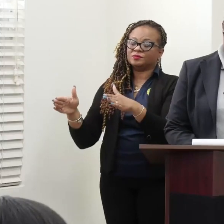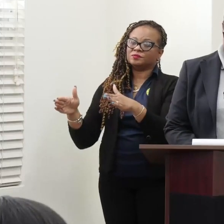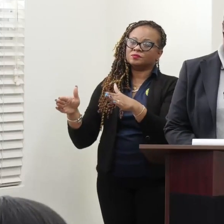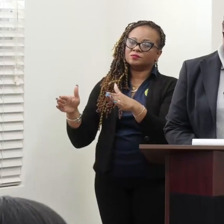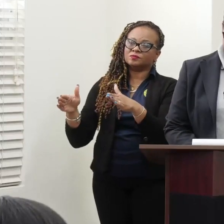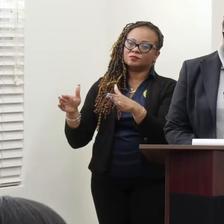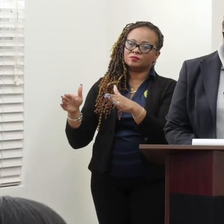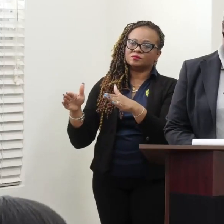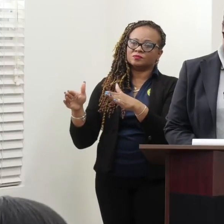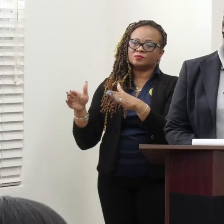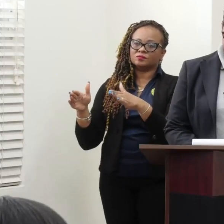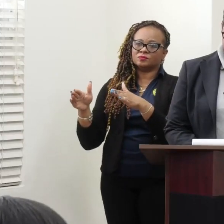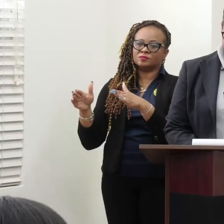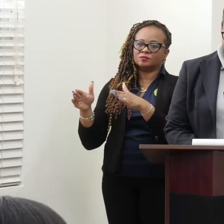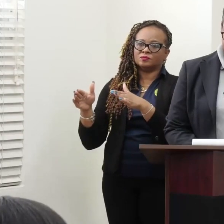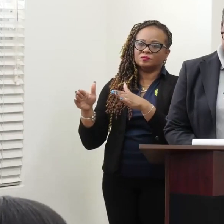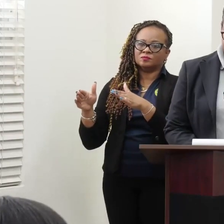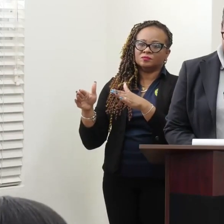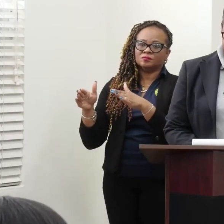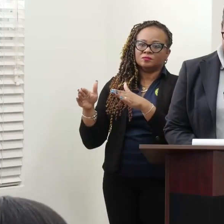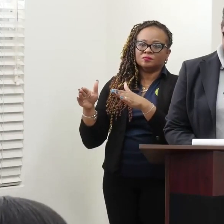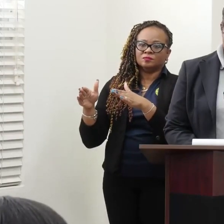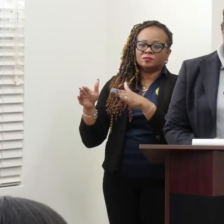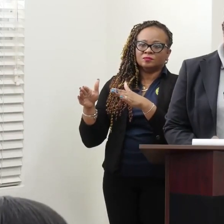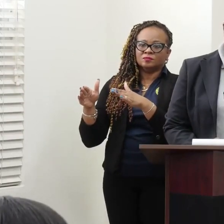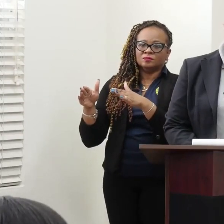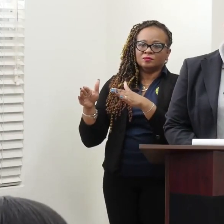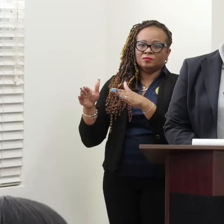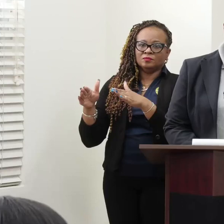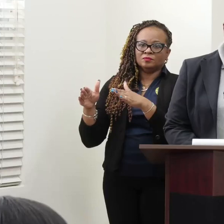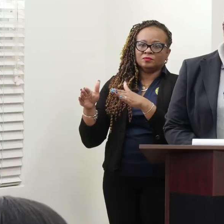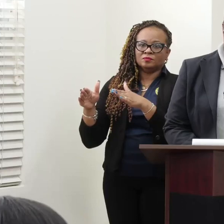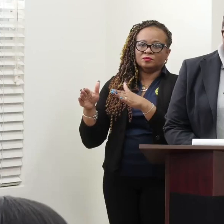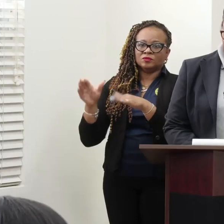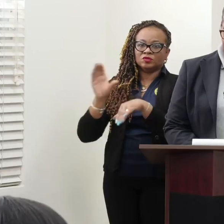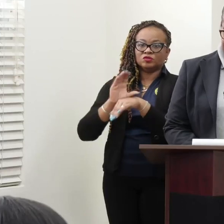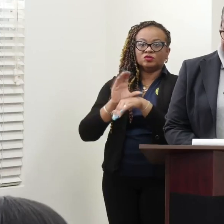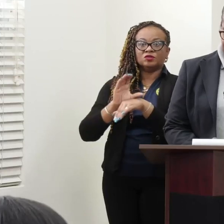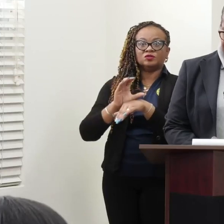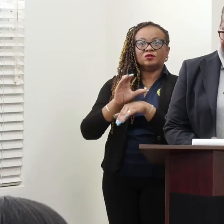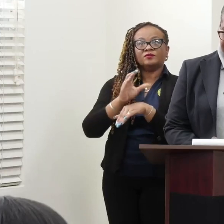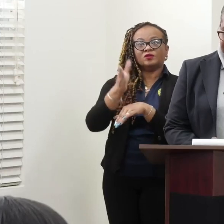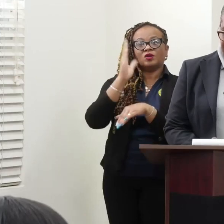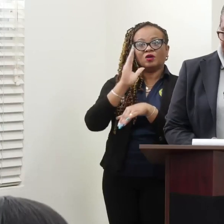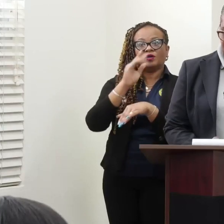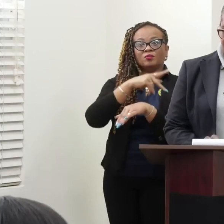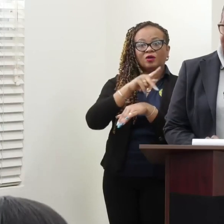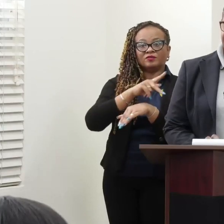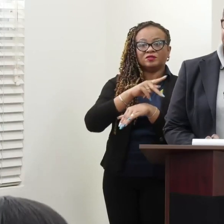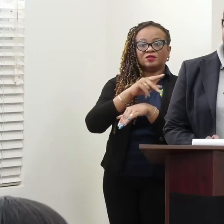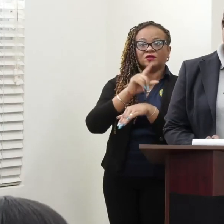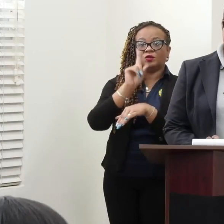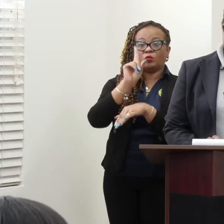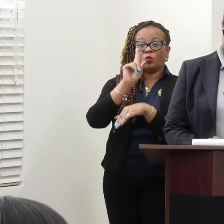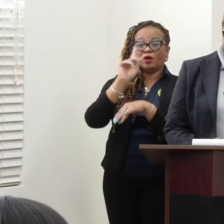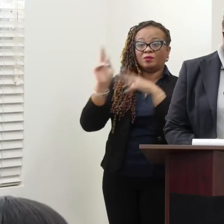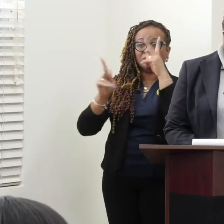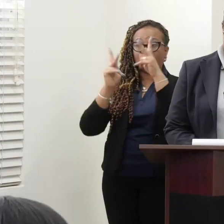Deliverance l'église il y a 6 persons. Church of God of Prophecy, Pinedale, 1